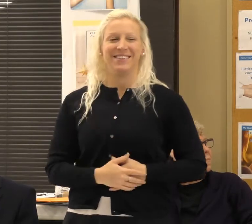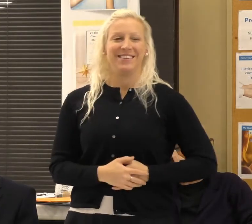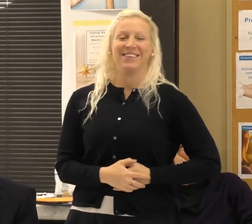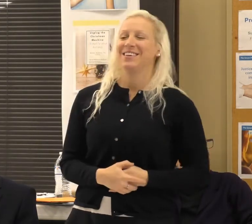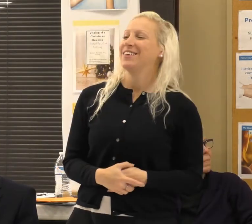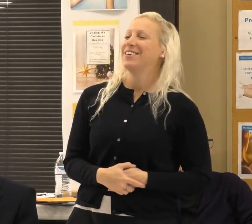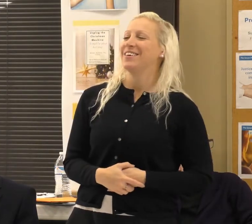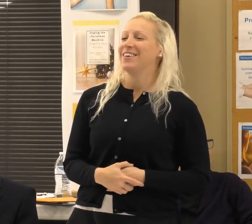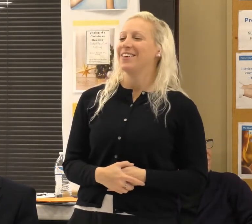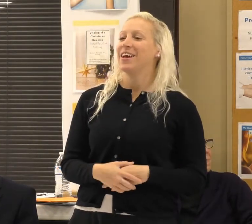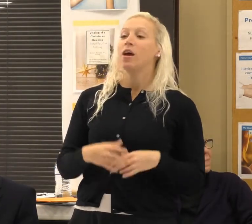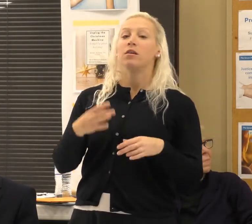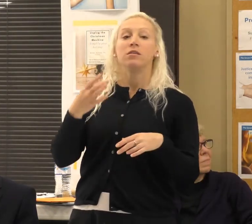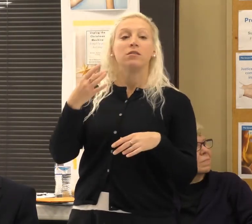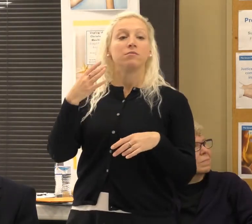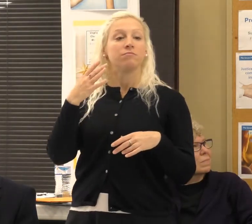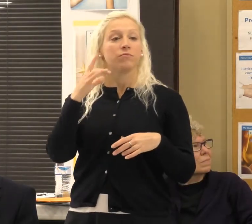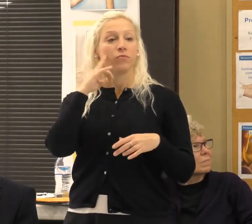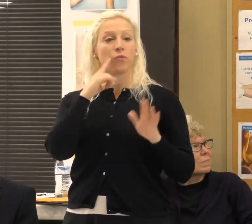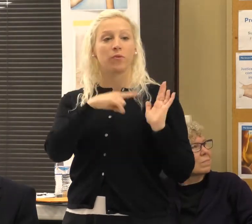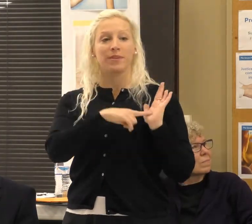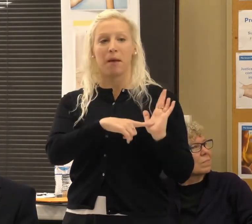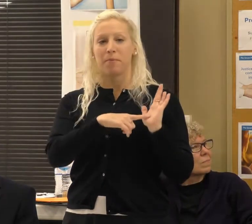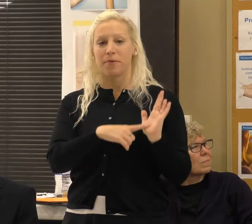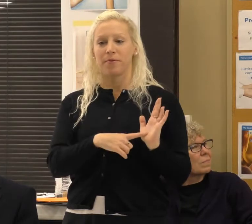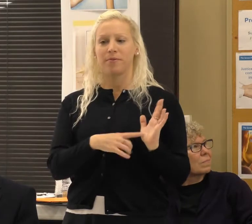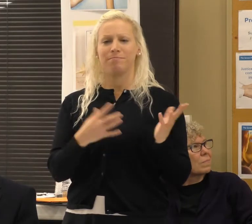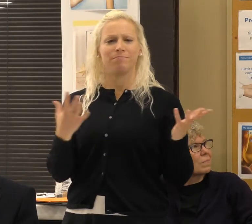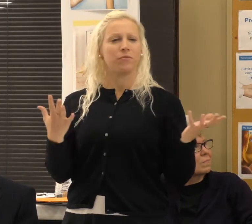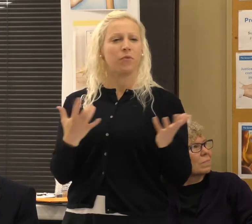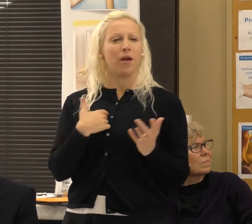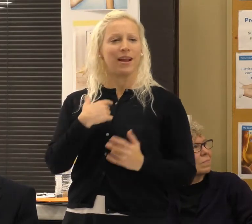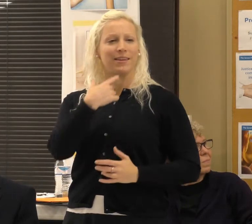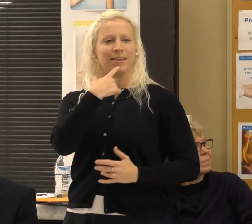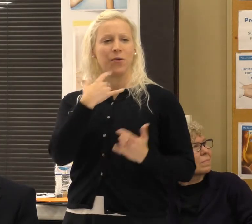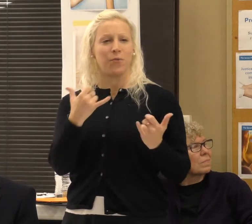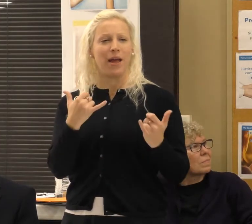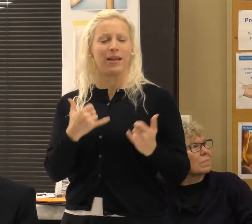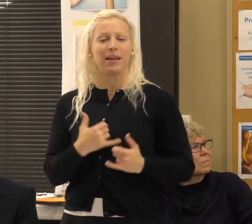will, but there's so many times where I misunderstand things and it can be very funny.